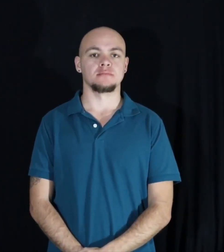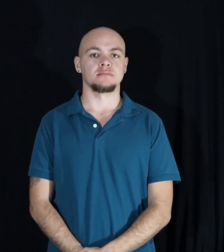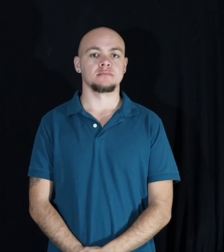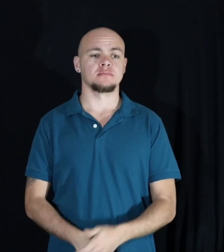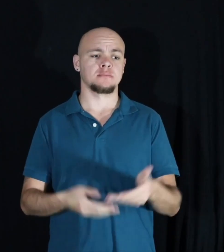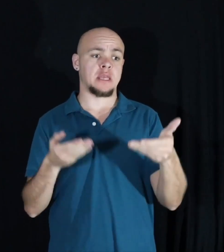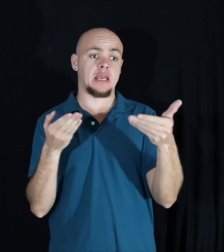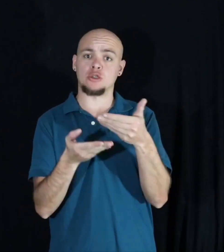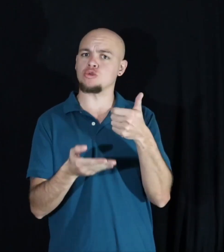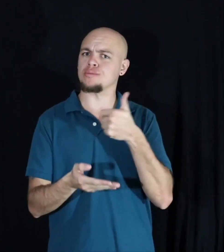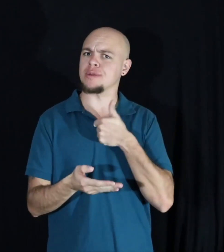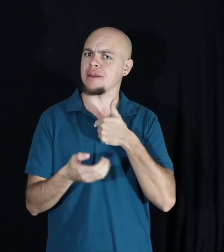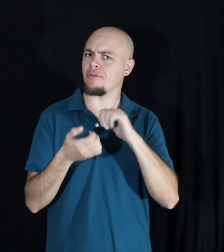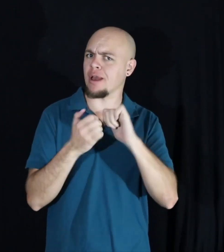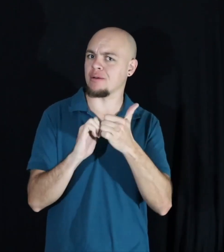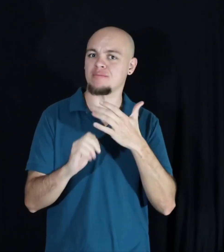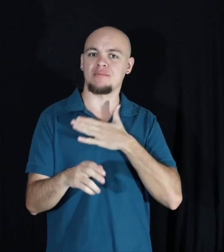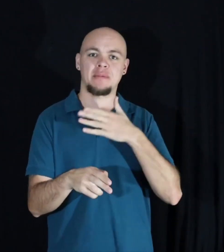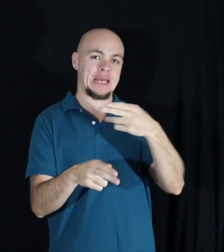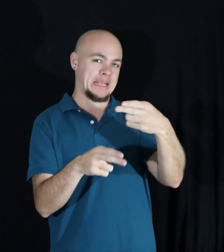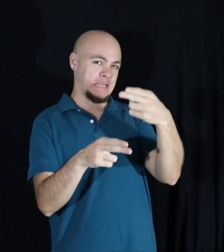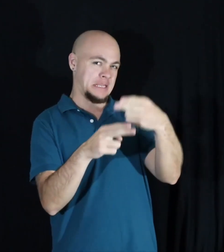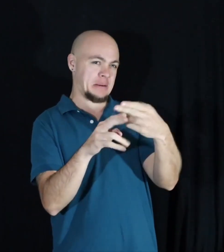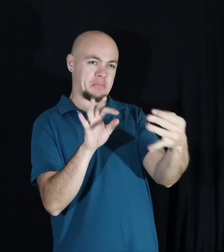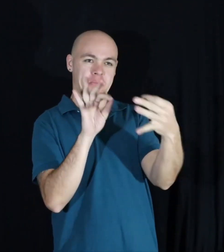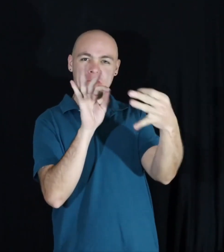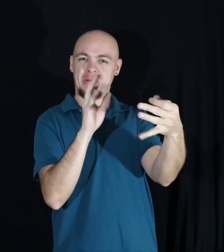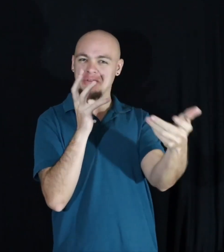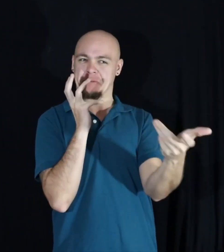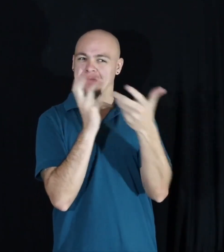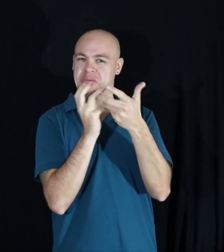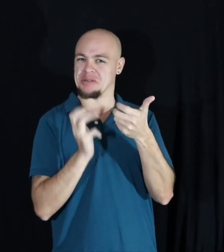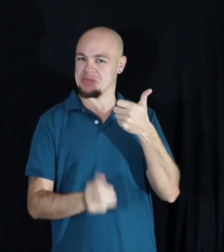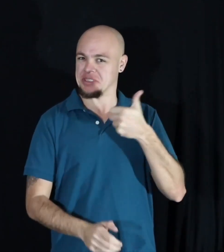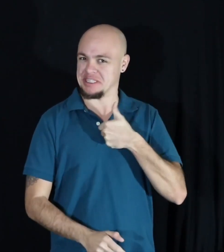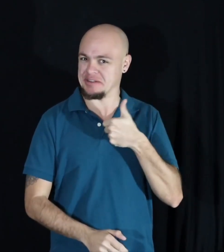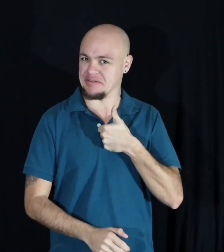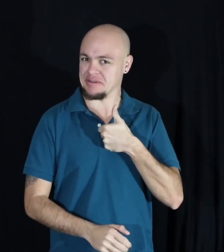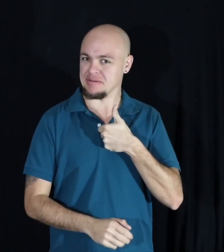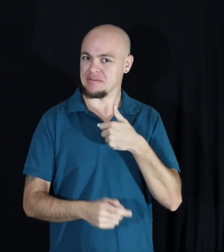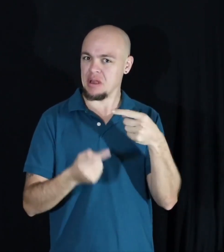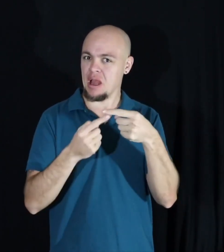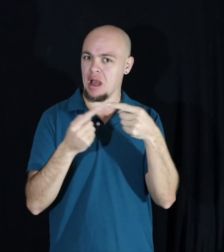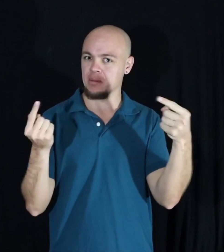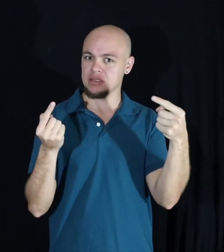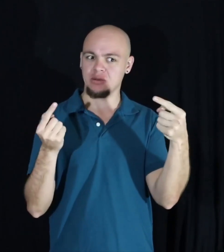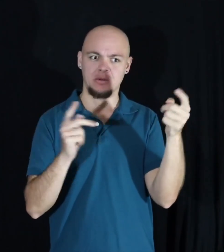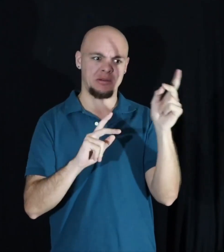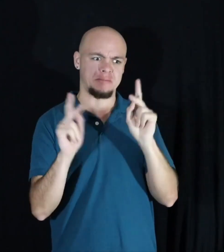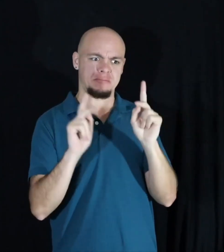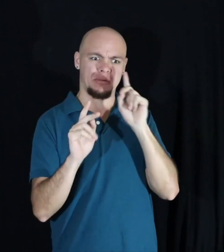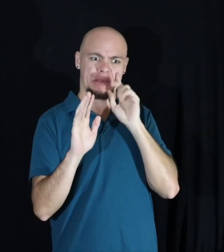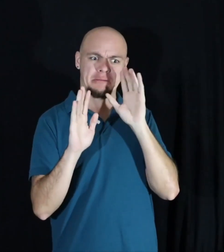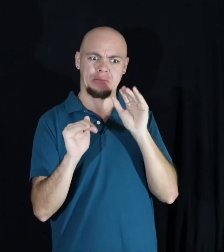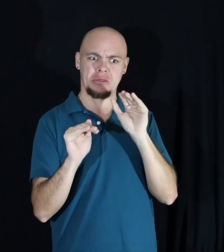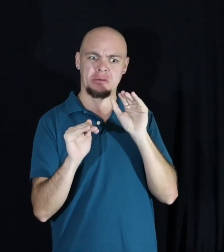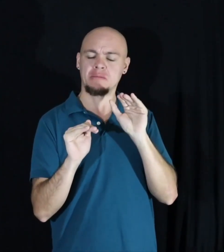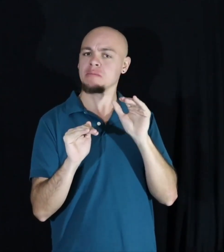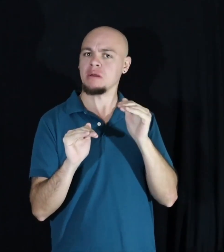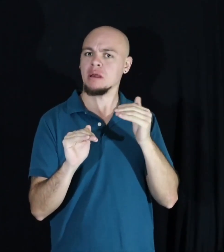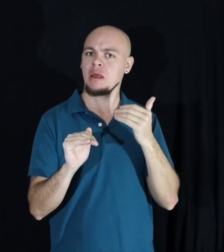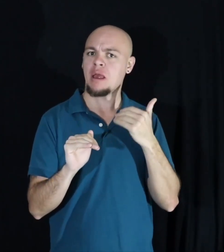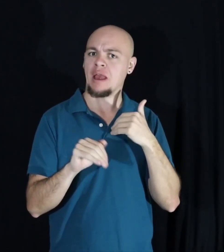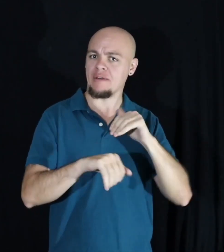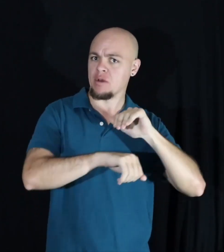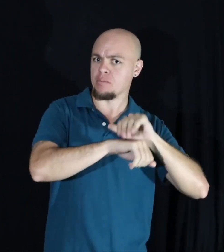introduce myself by saying that my name perfectly personifies who I am, which is the opposite of what everyone would expect. I've got a British